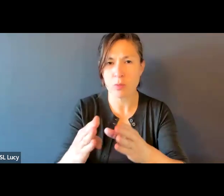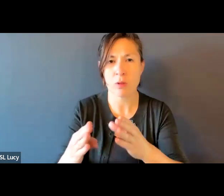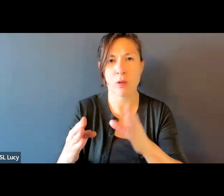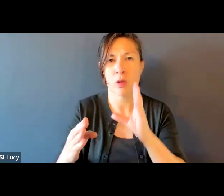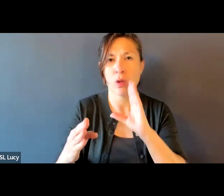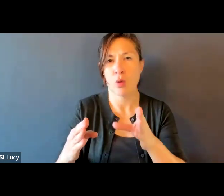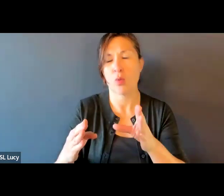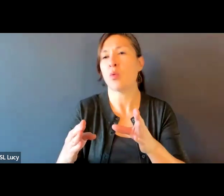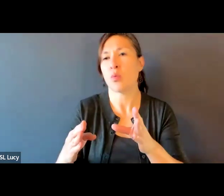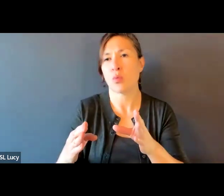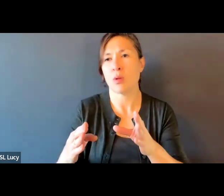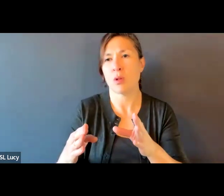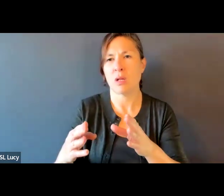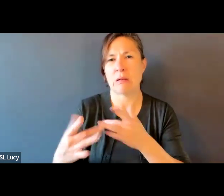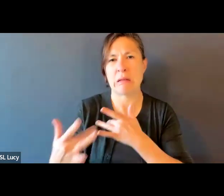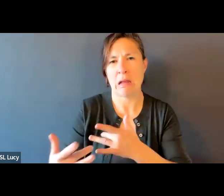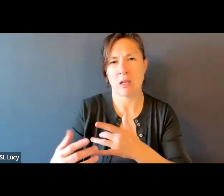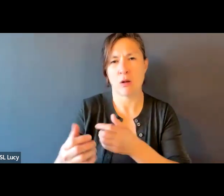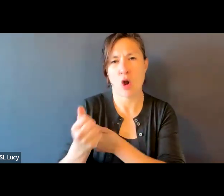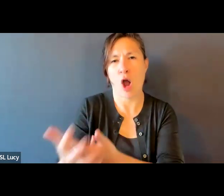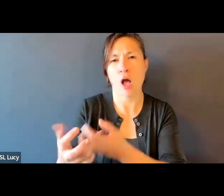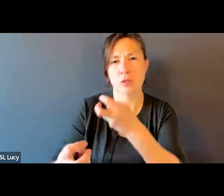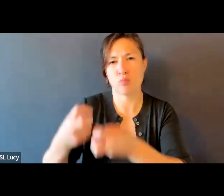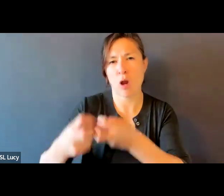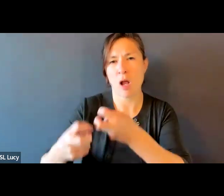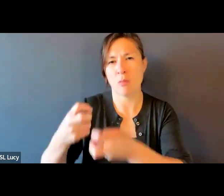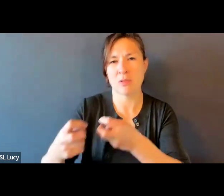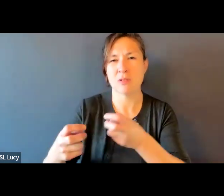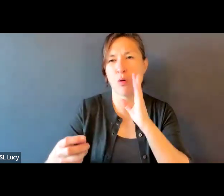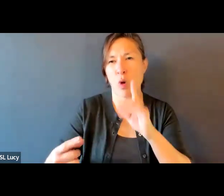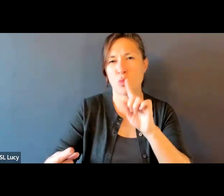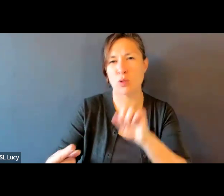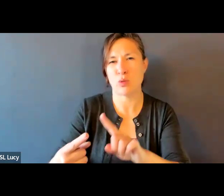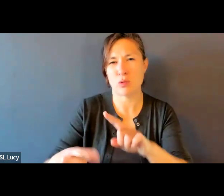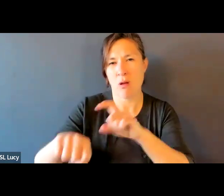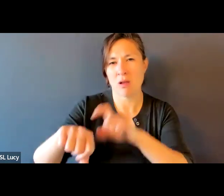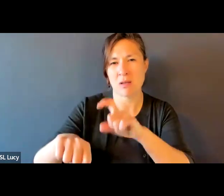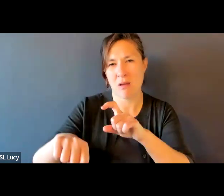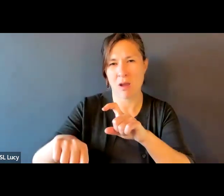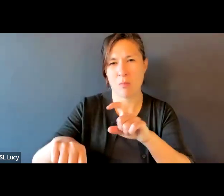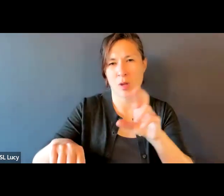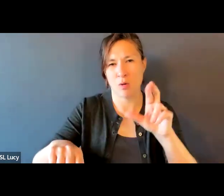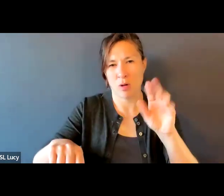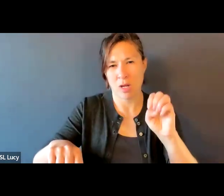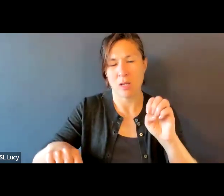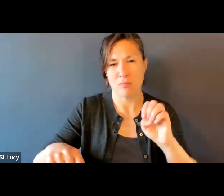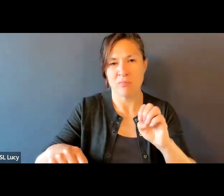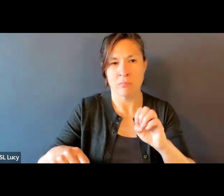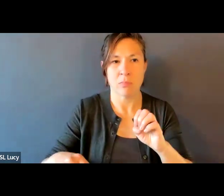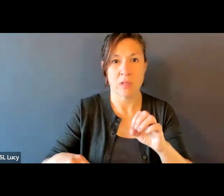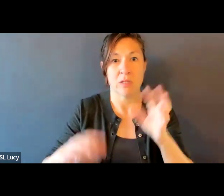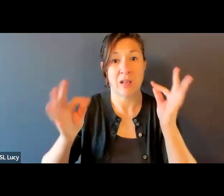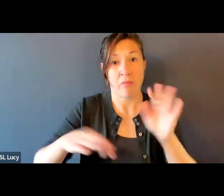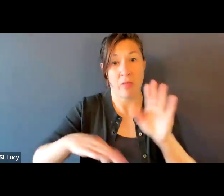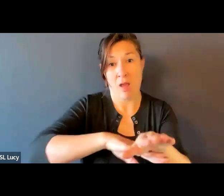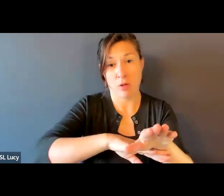OTP down, particularly in the afternoon. So I know that the routing team is working on that. I think it continues to be us making